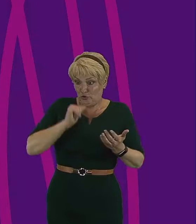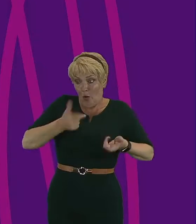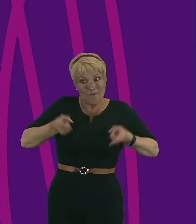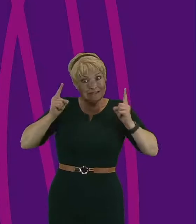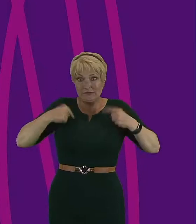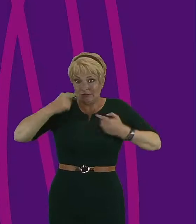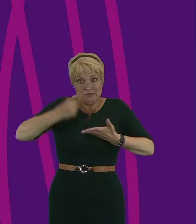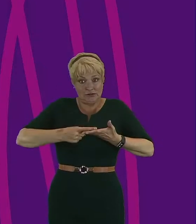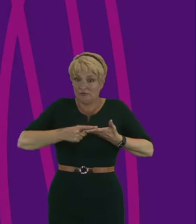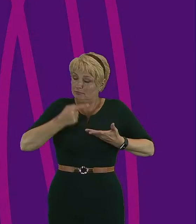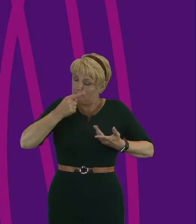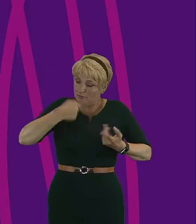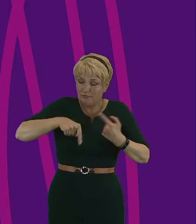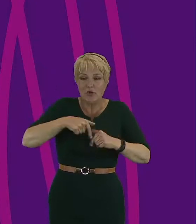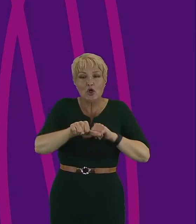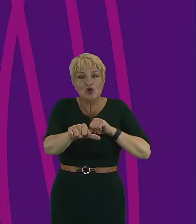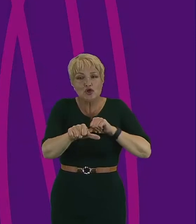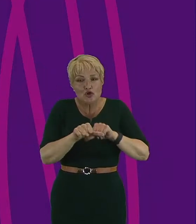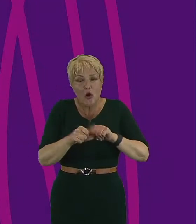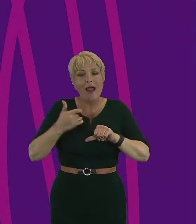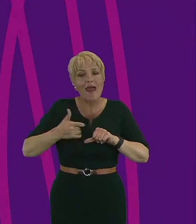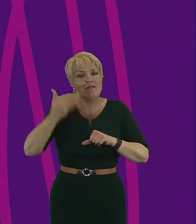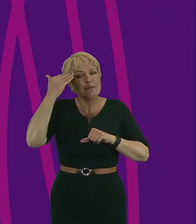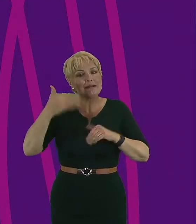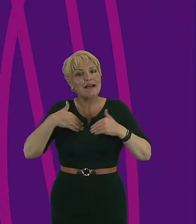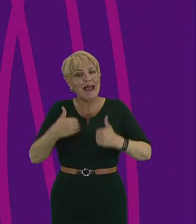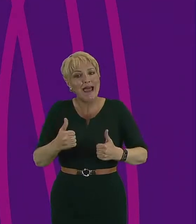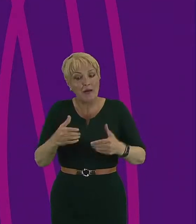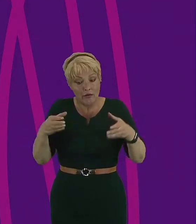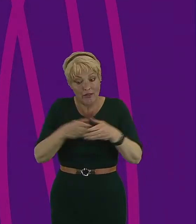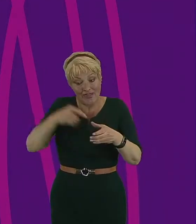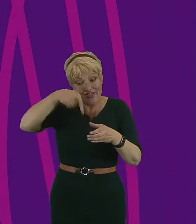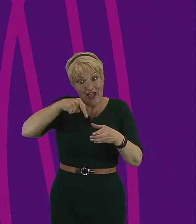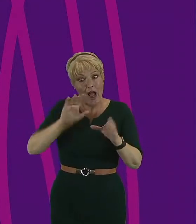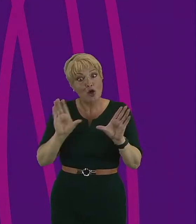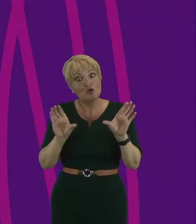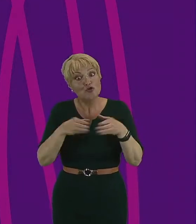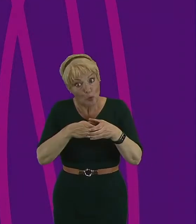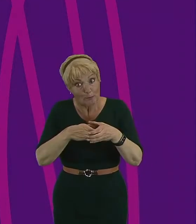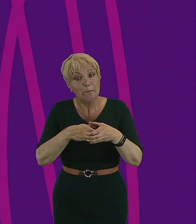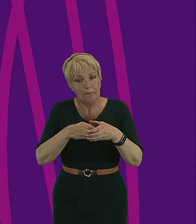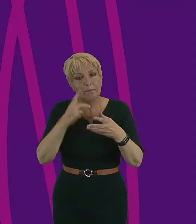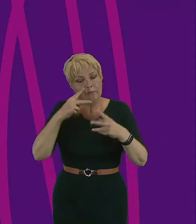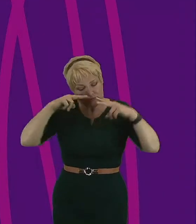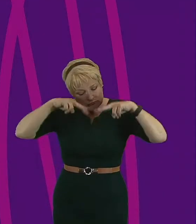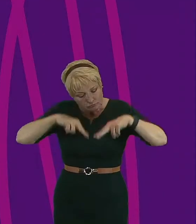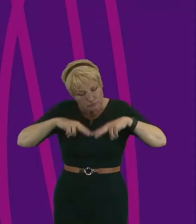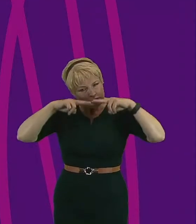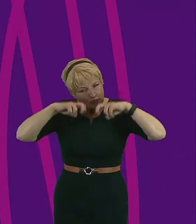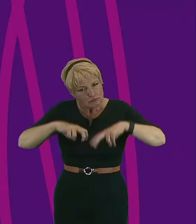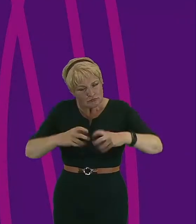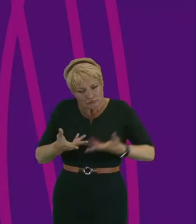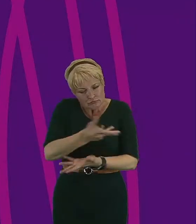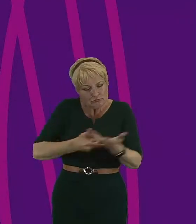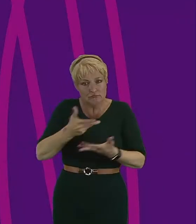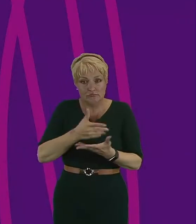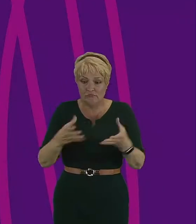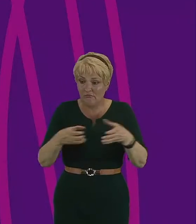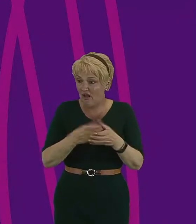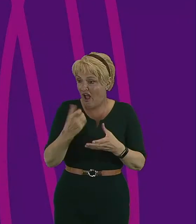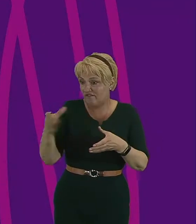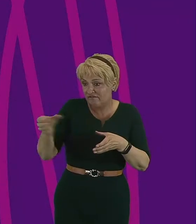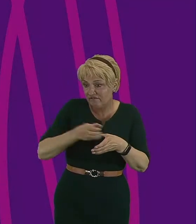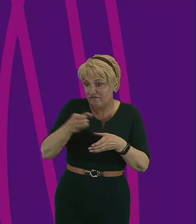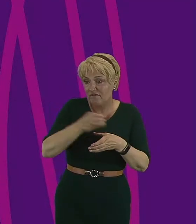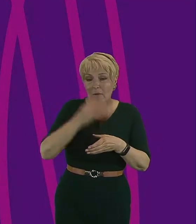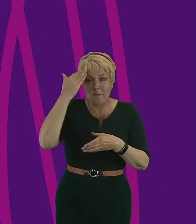alone. The Short Life Mental Health Legislation Commencement Consideration Group looks at this issue. It consists of people from the